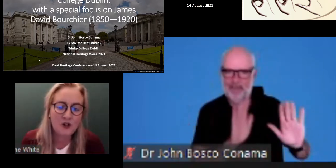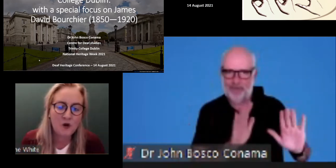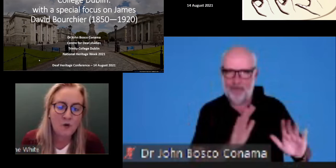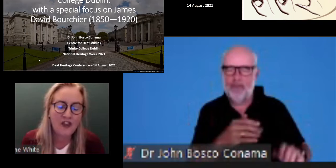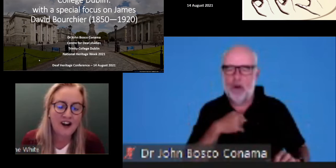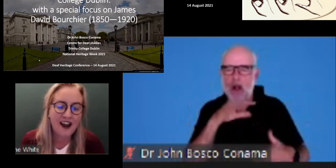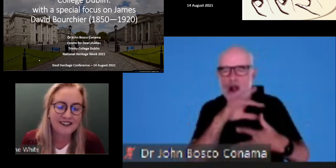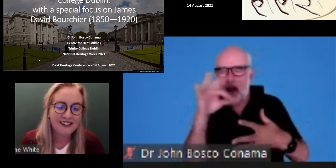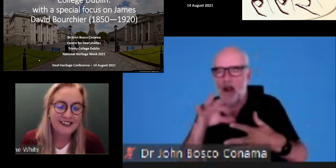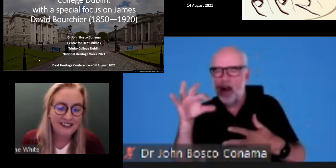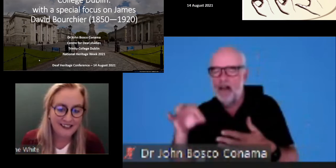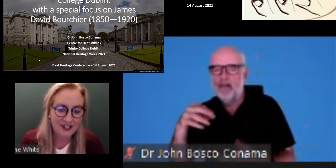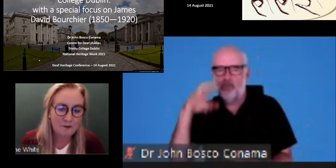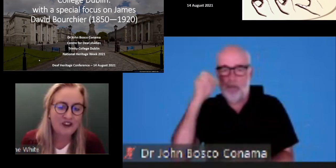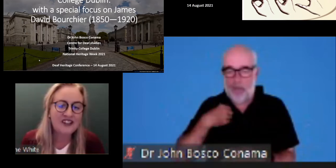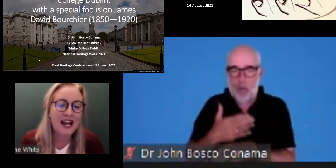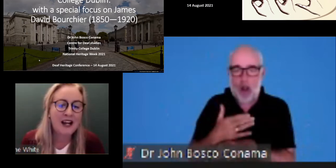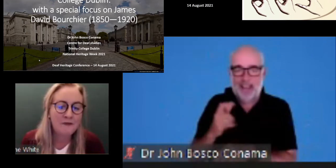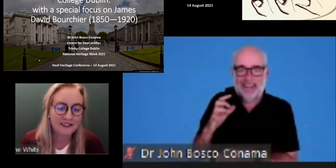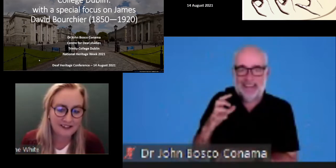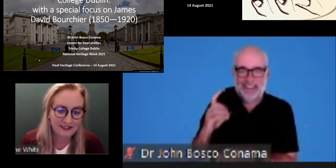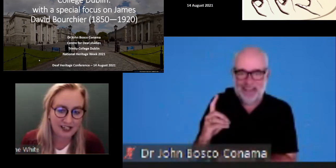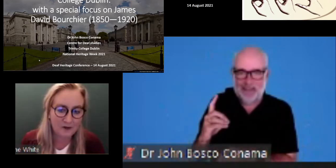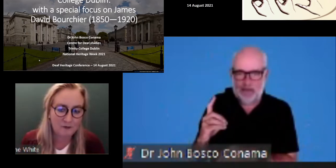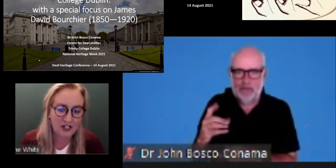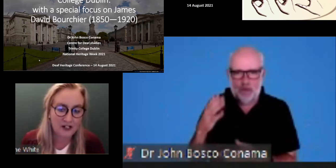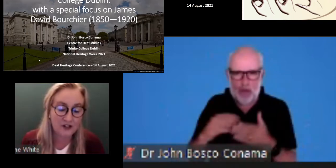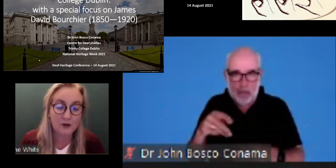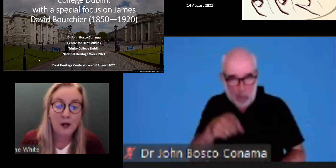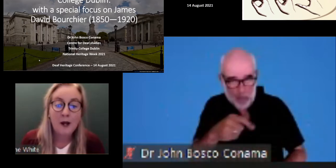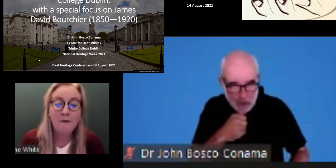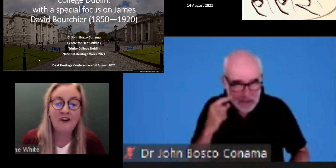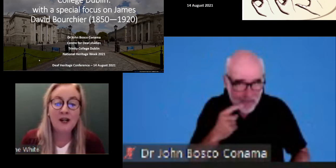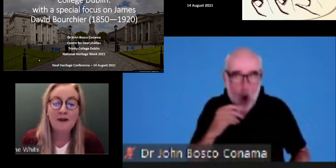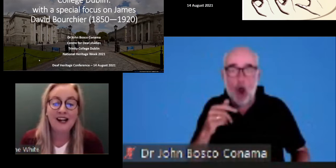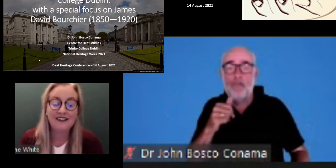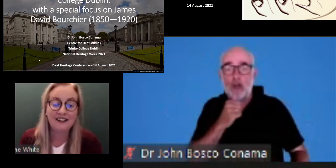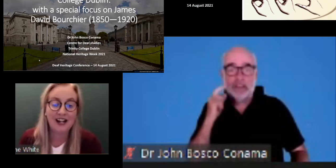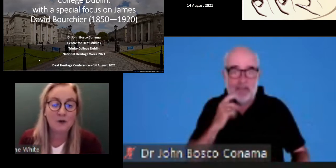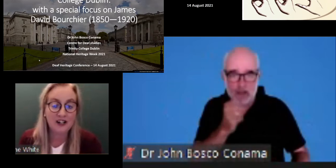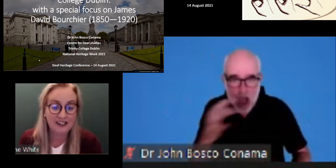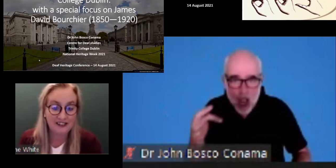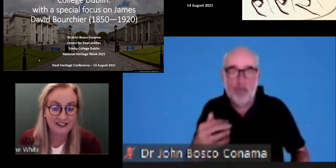know whether or not he is, but there's elements that I will be speaking to, bearing in mind that I work at